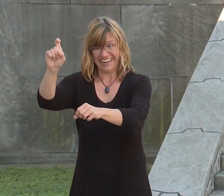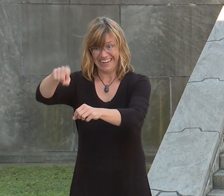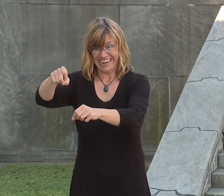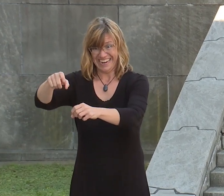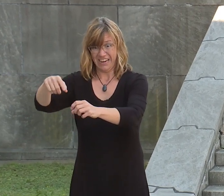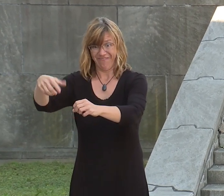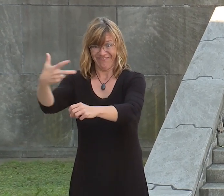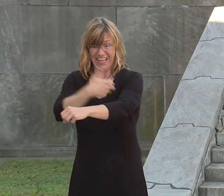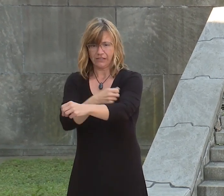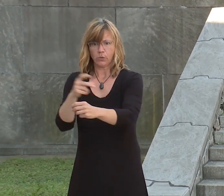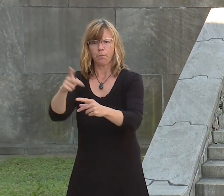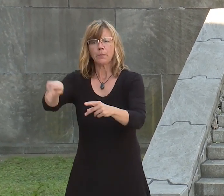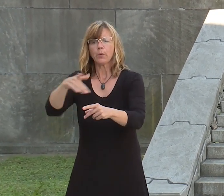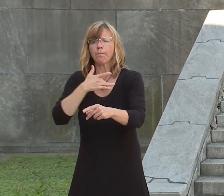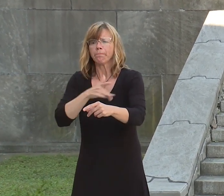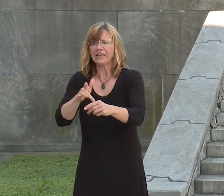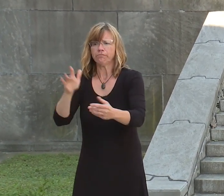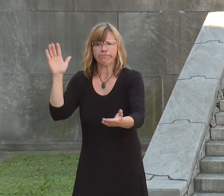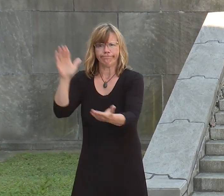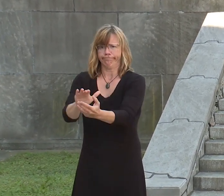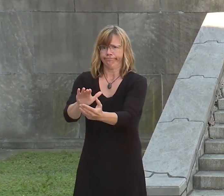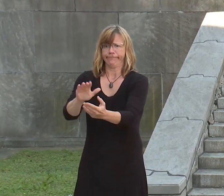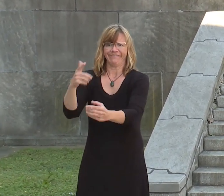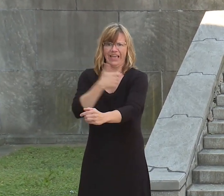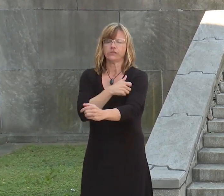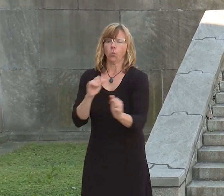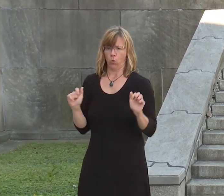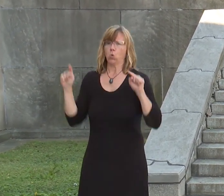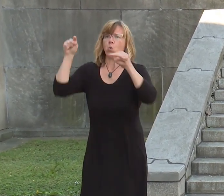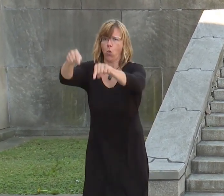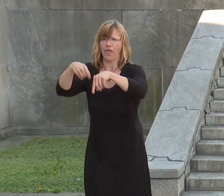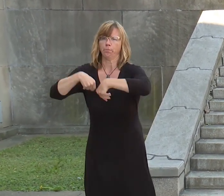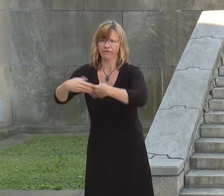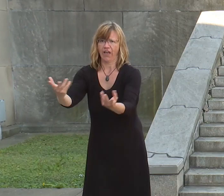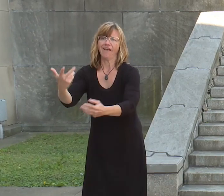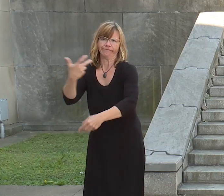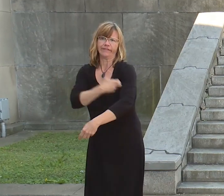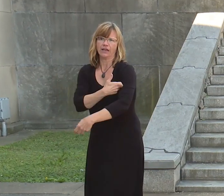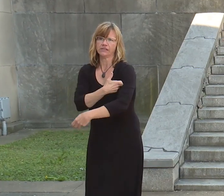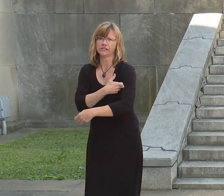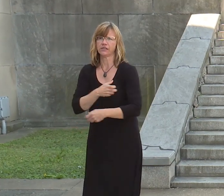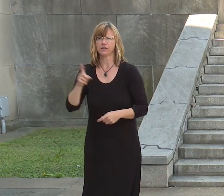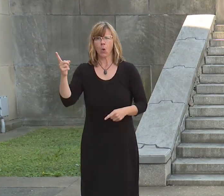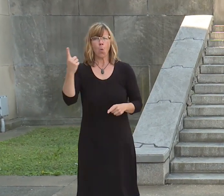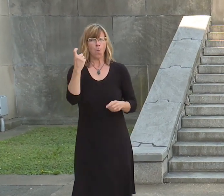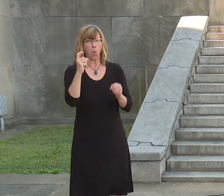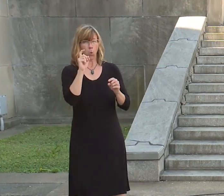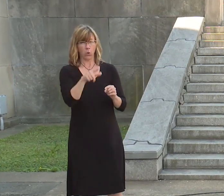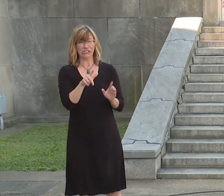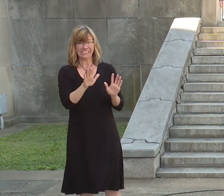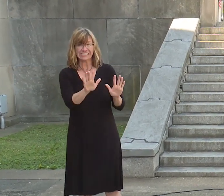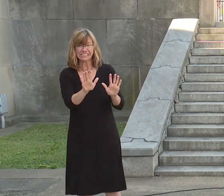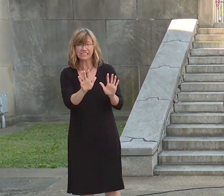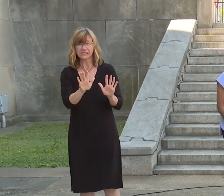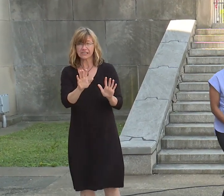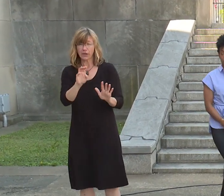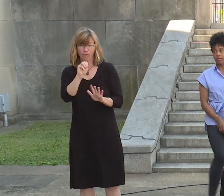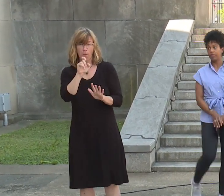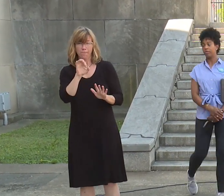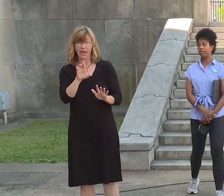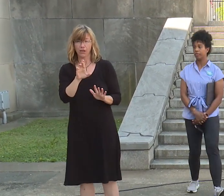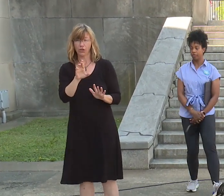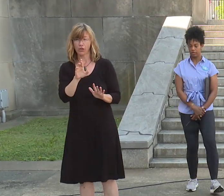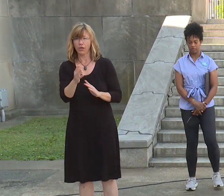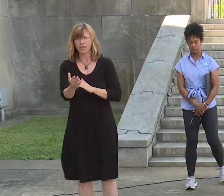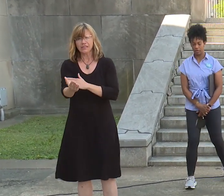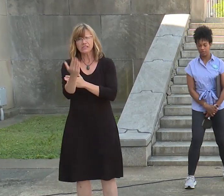to a mass state site during the day. If I may ask one more for Mayor Scott. So earlier this morning, you